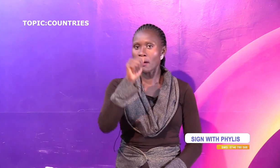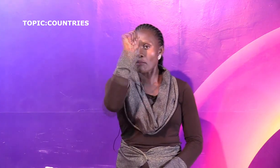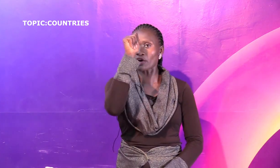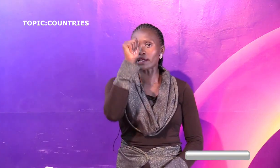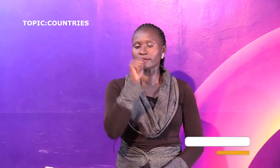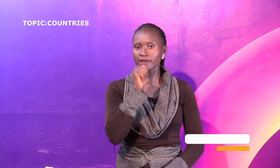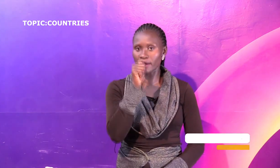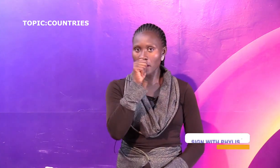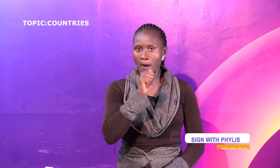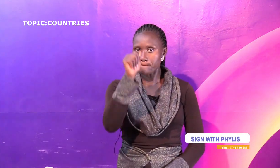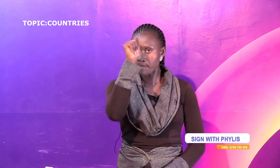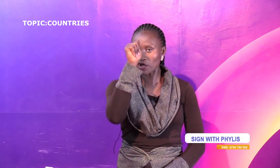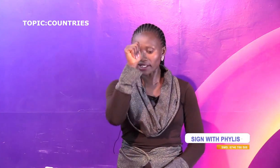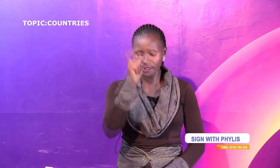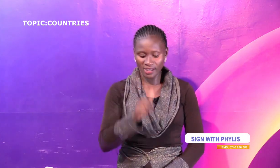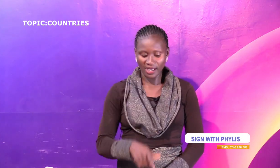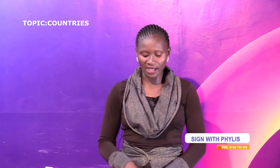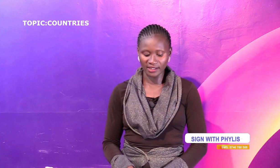Poland, Poland. And then